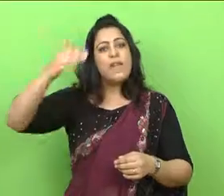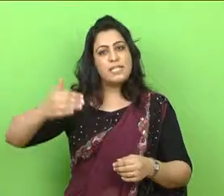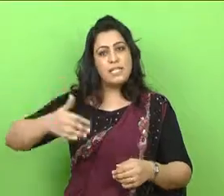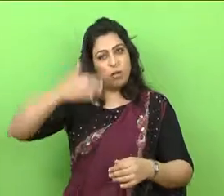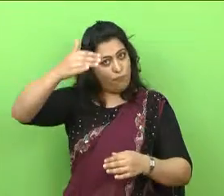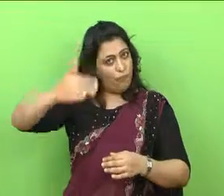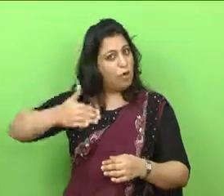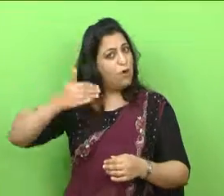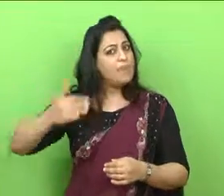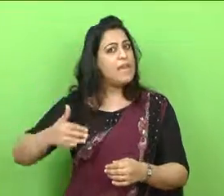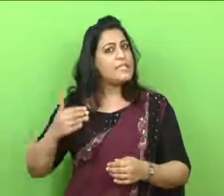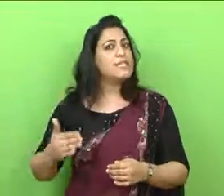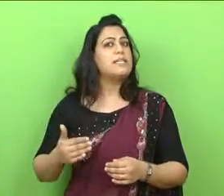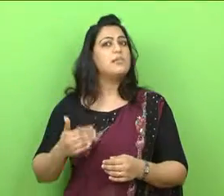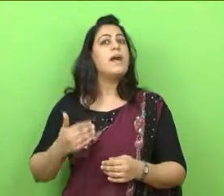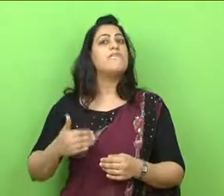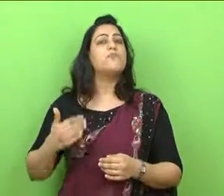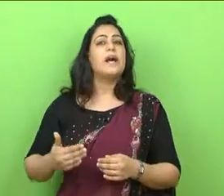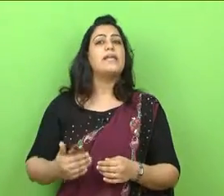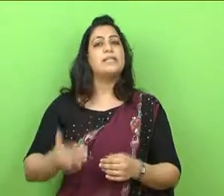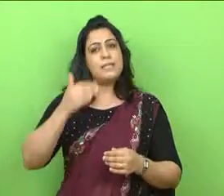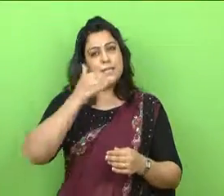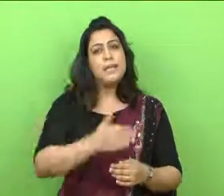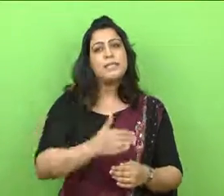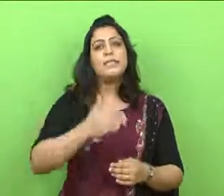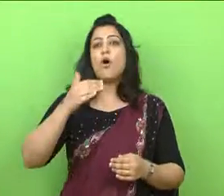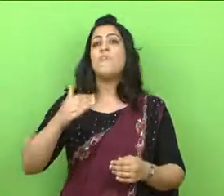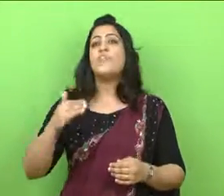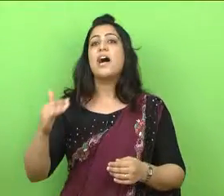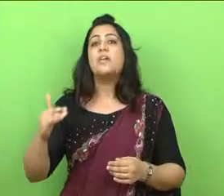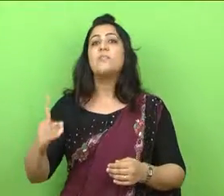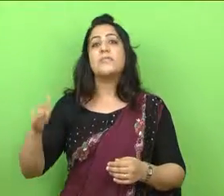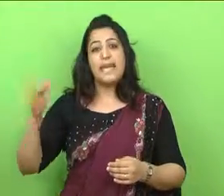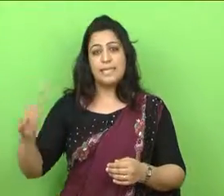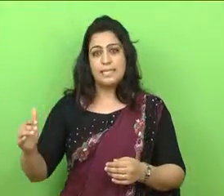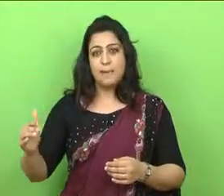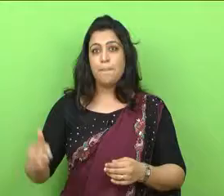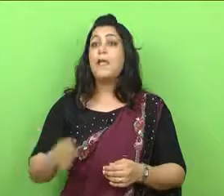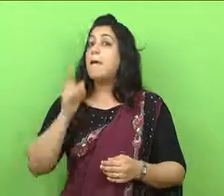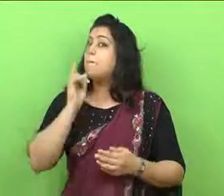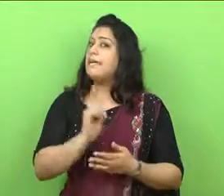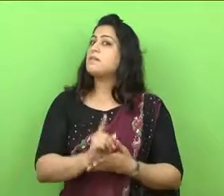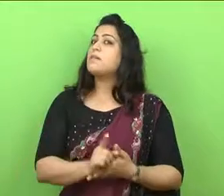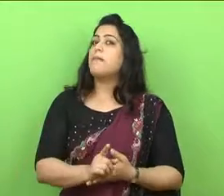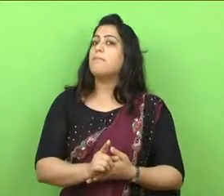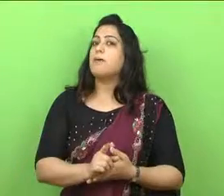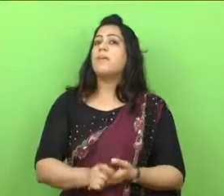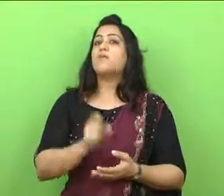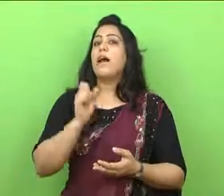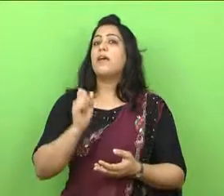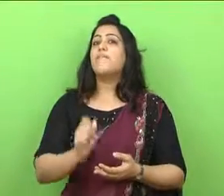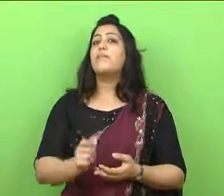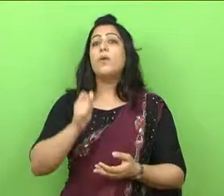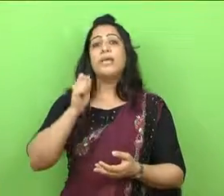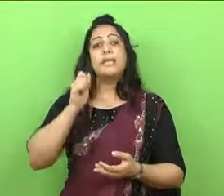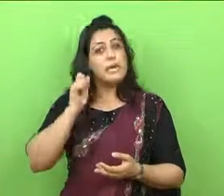essay or the flow of essay that you have to write in an analysis of an argument essay. Please remember that you have given only